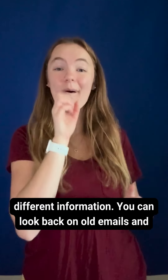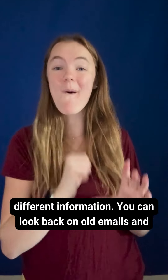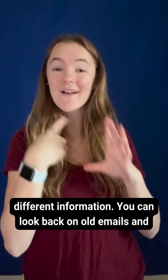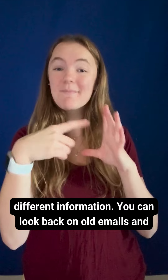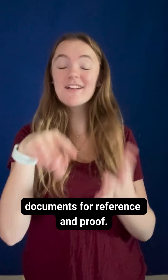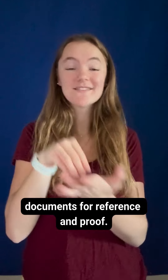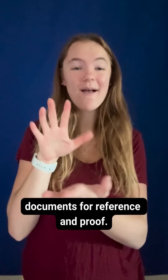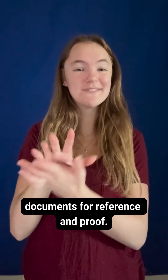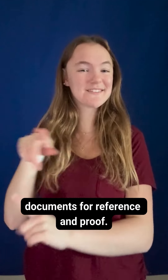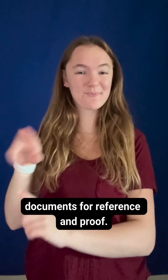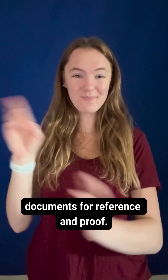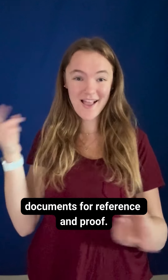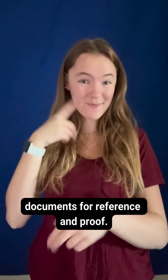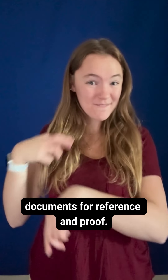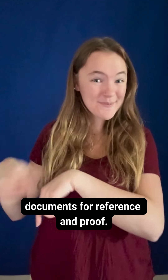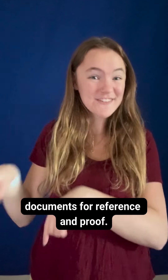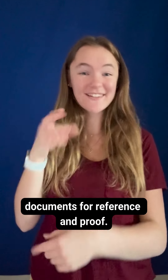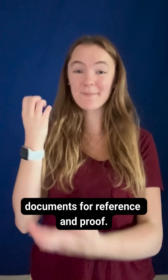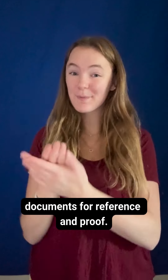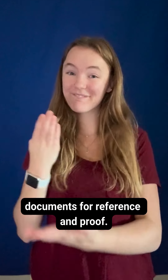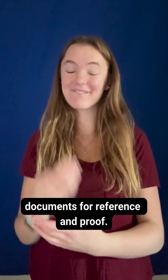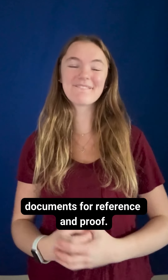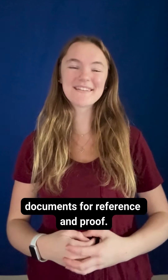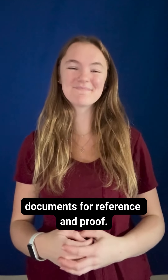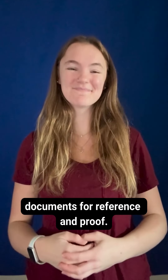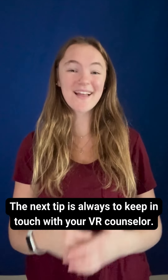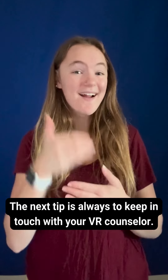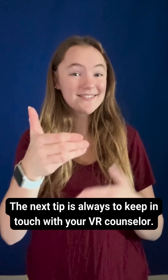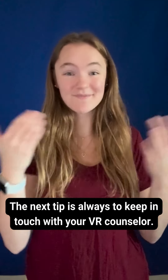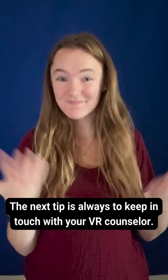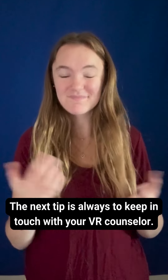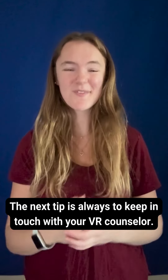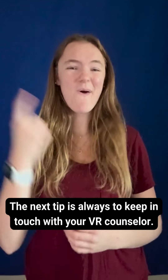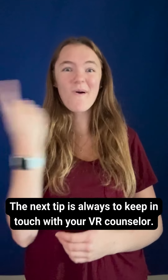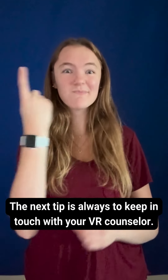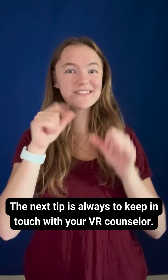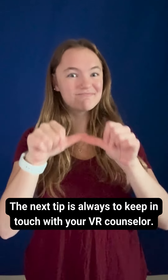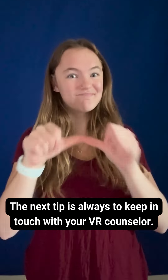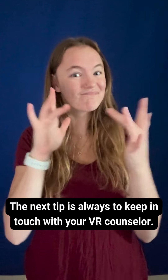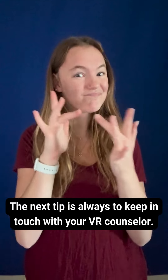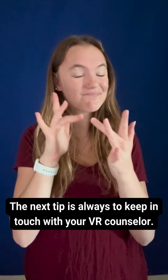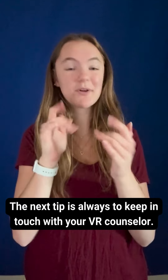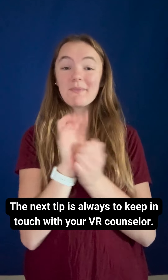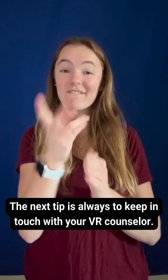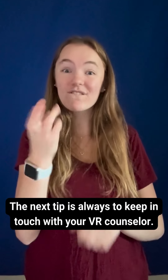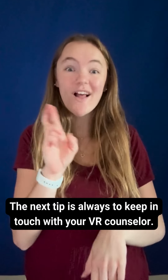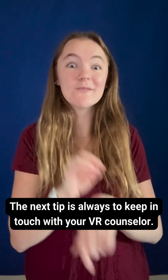old emails and documents for reference and proof. The next tip is always keep in touch with your VR counselor. Email